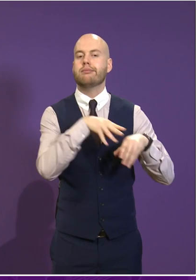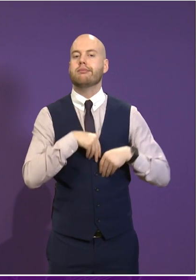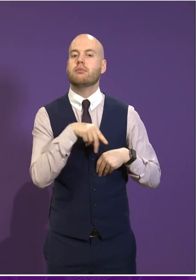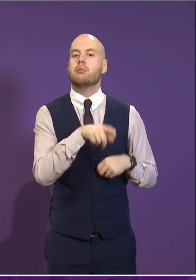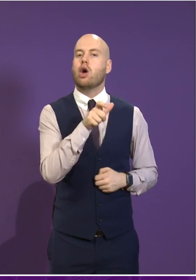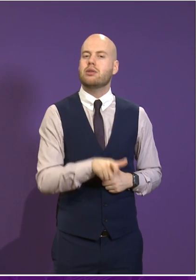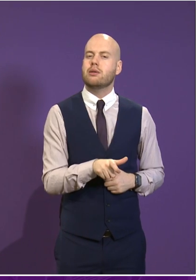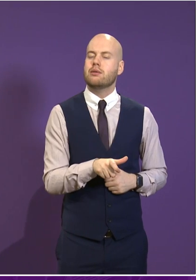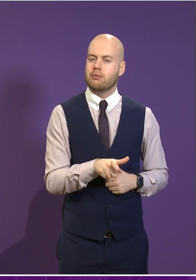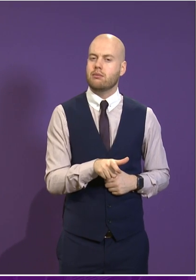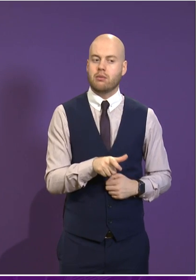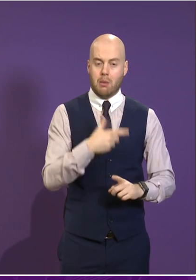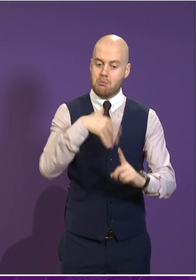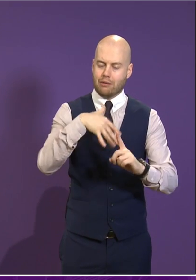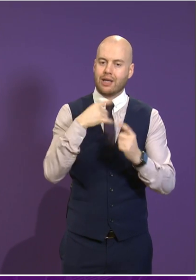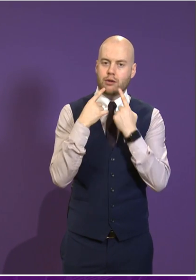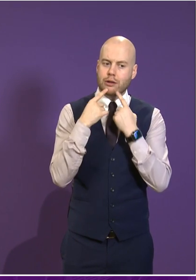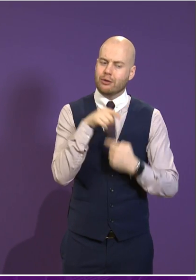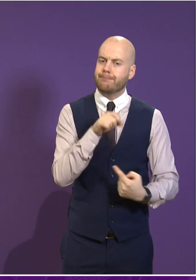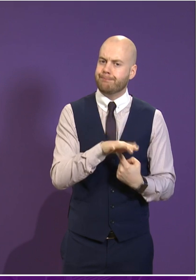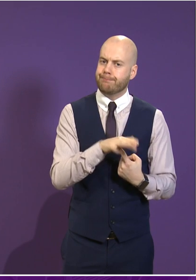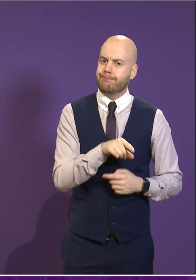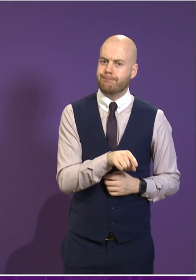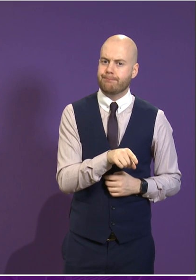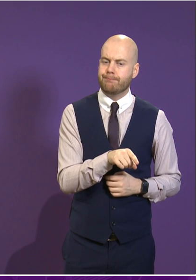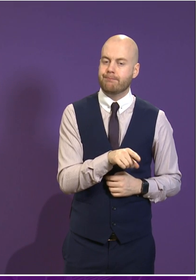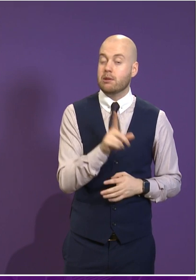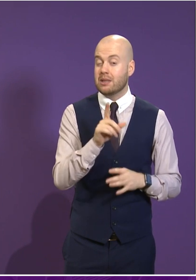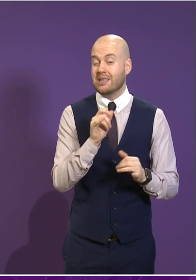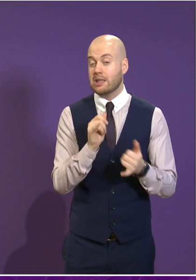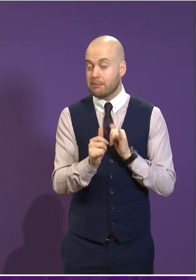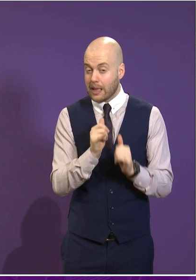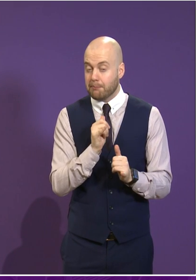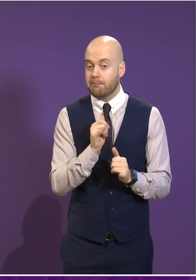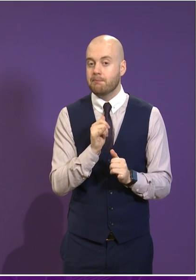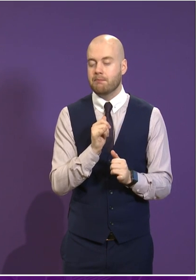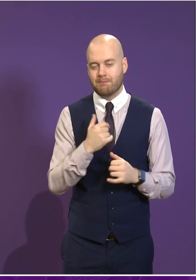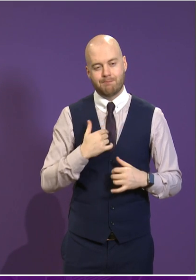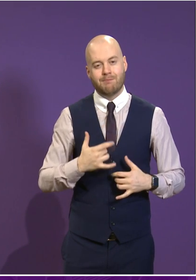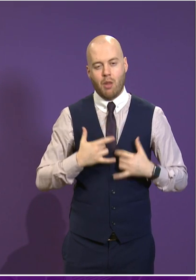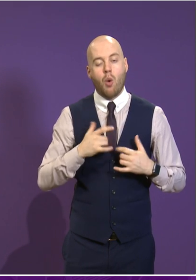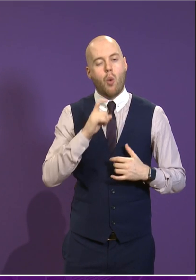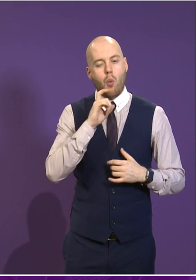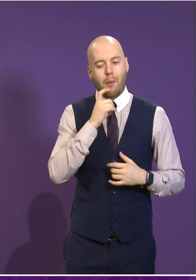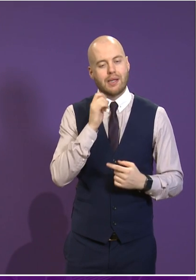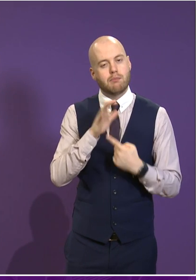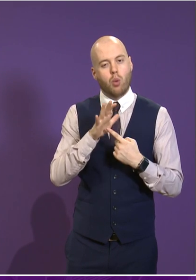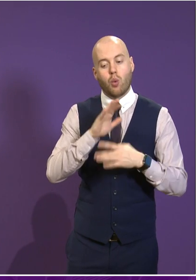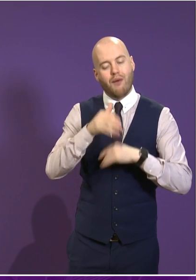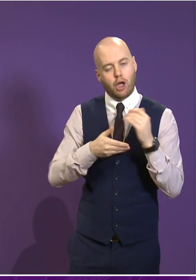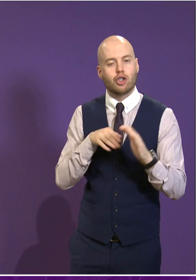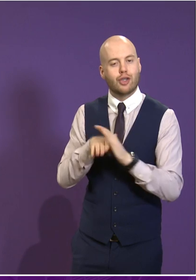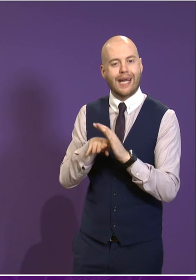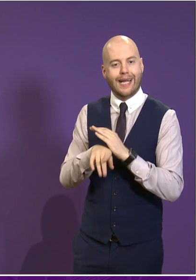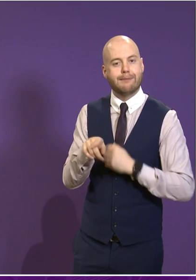of background information. Sometimes, though, I think it will come down to the training of the